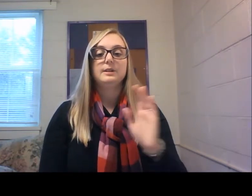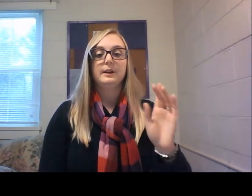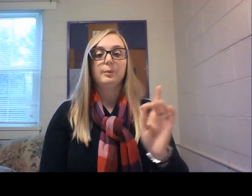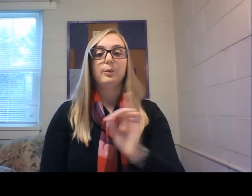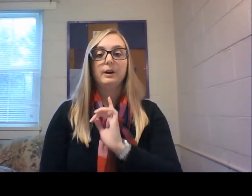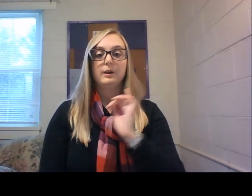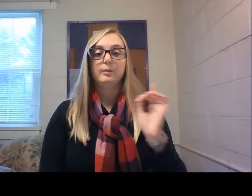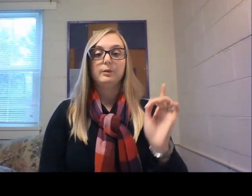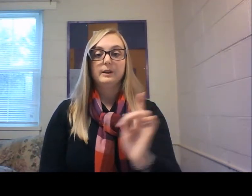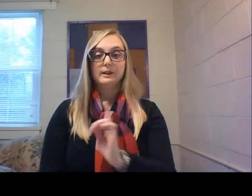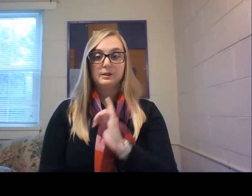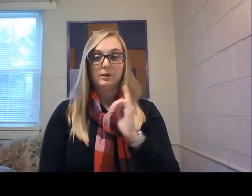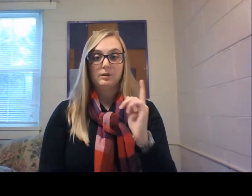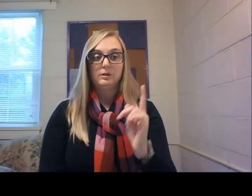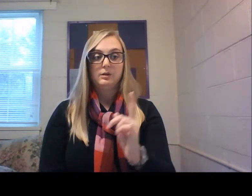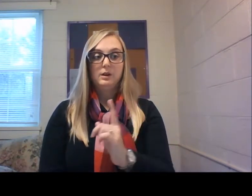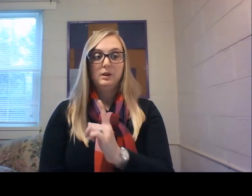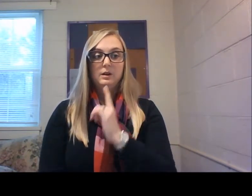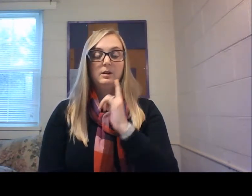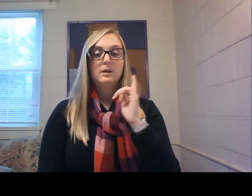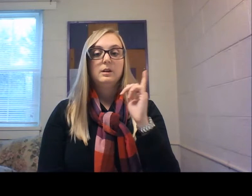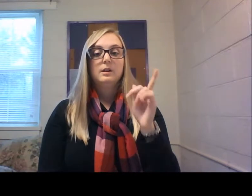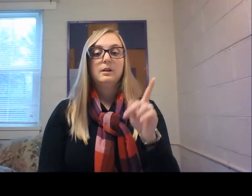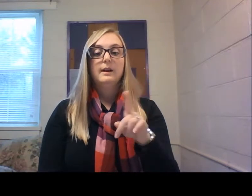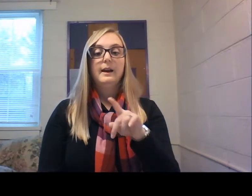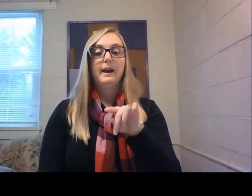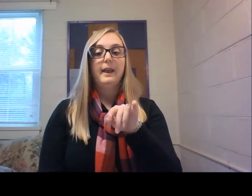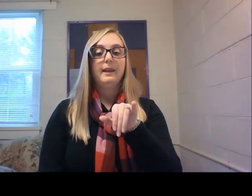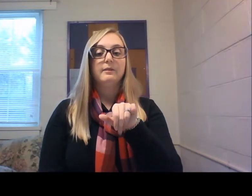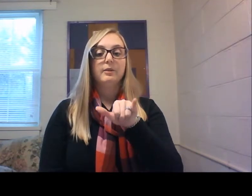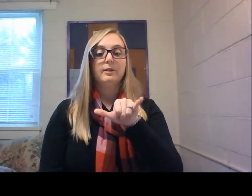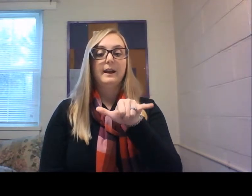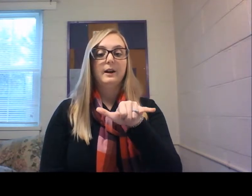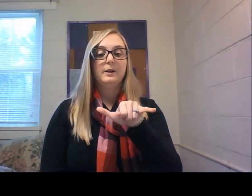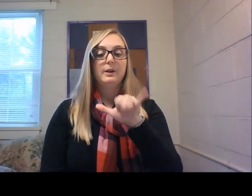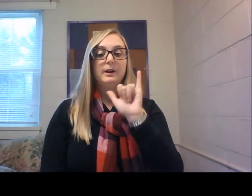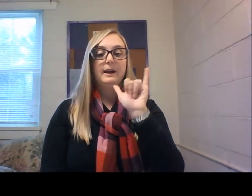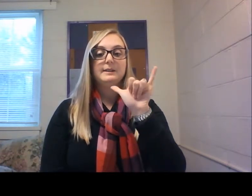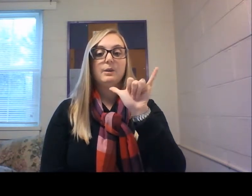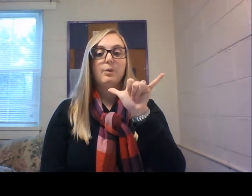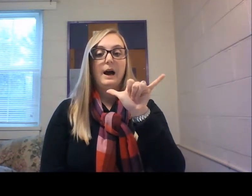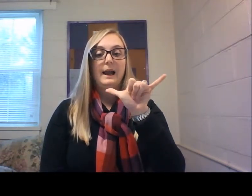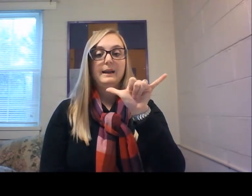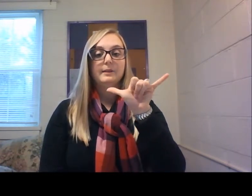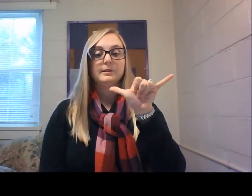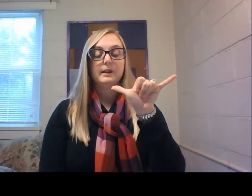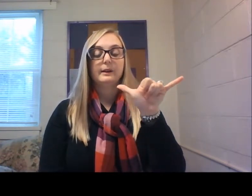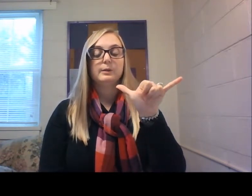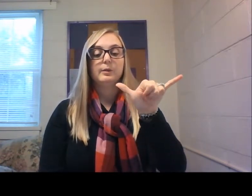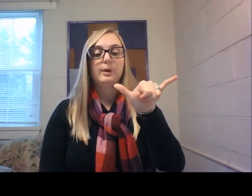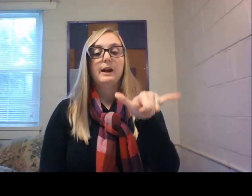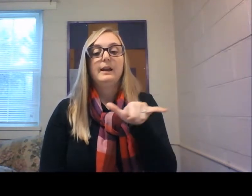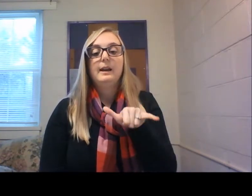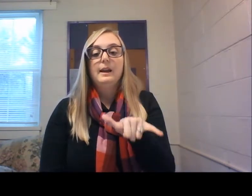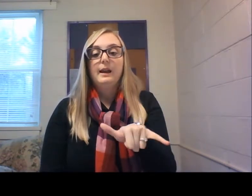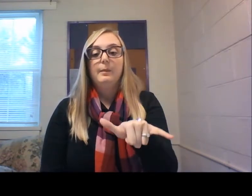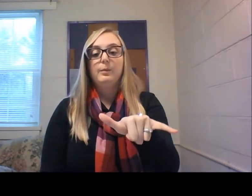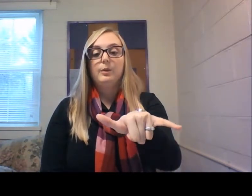take your pointer, move it in a circle, and then for there, you put your hands in a Y, this is sign language for Y, and move